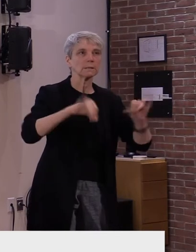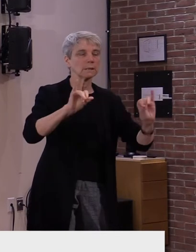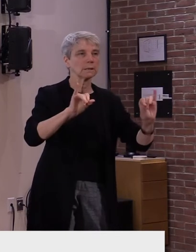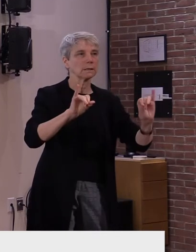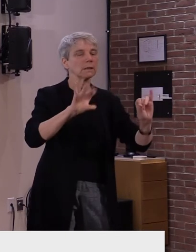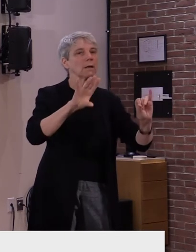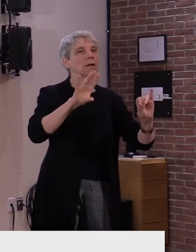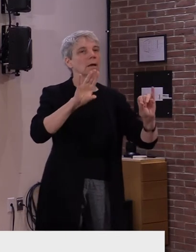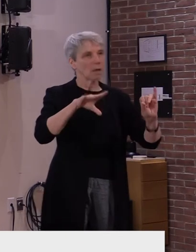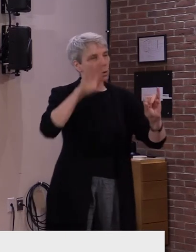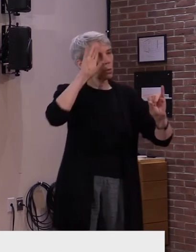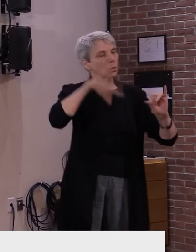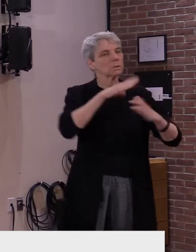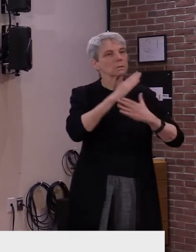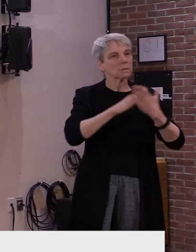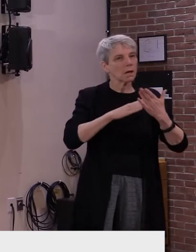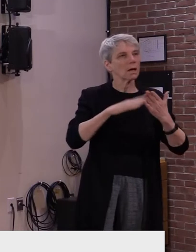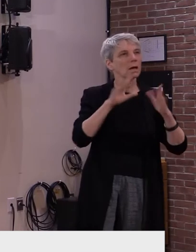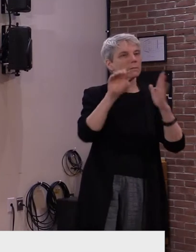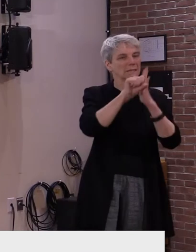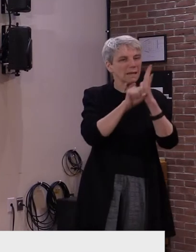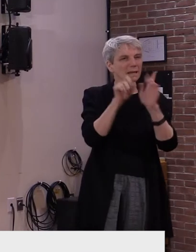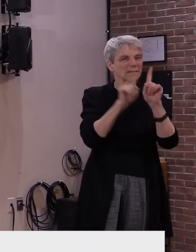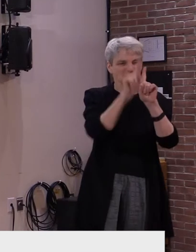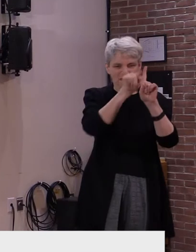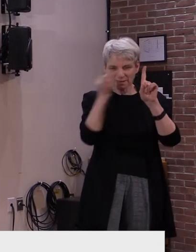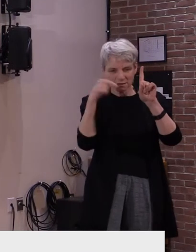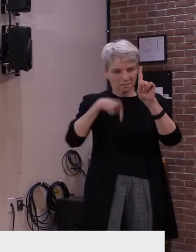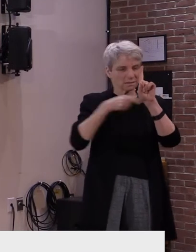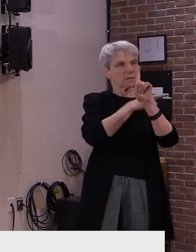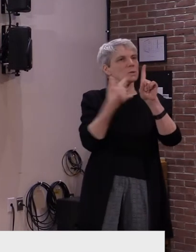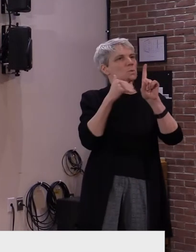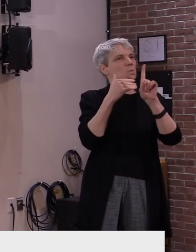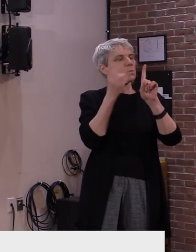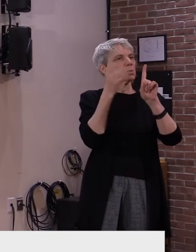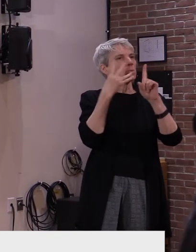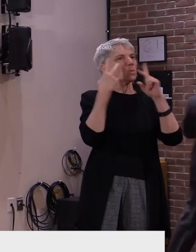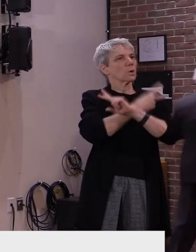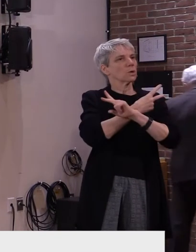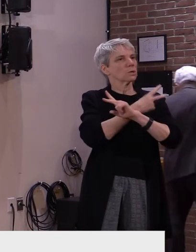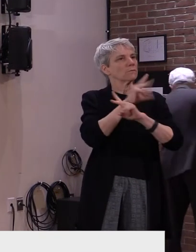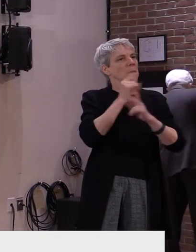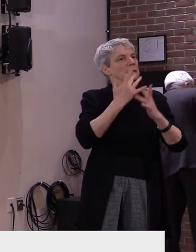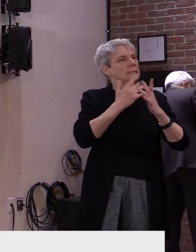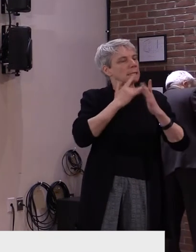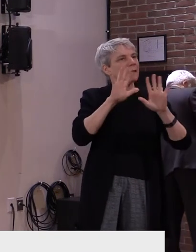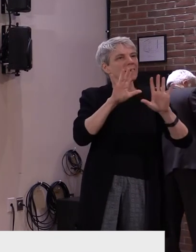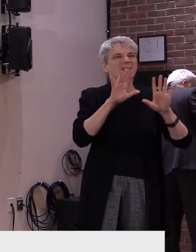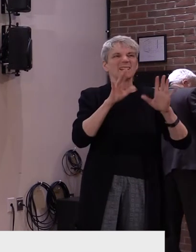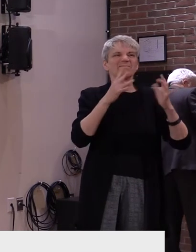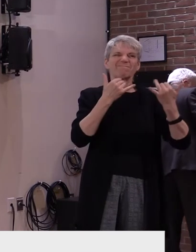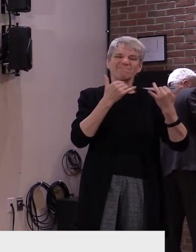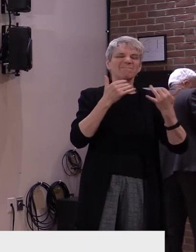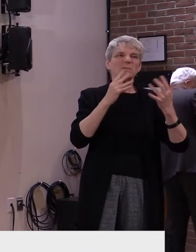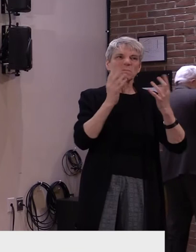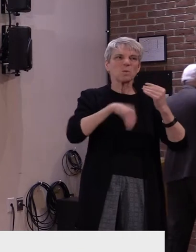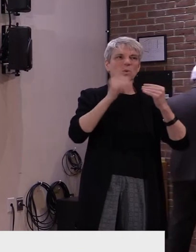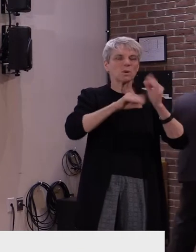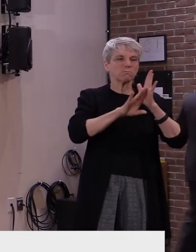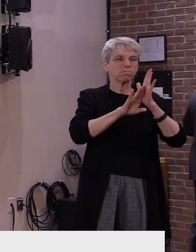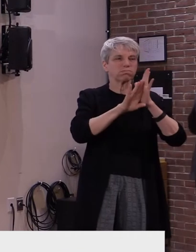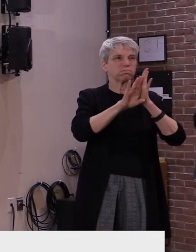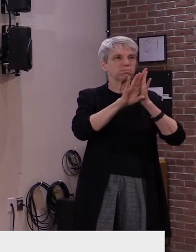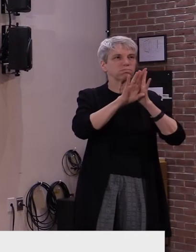we have to take action to make sure we don't we've gone a number of months with such low prevalence of the